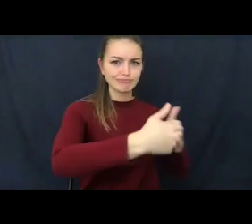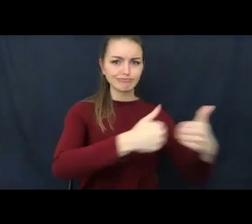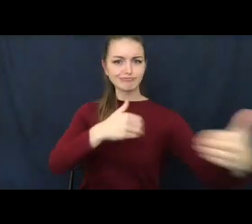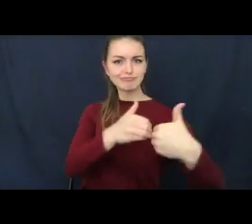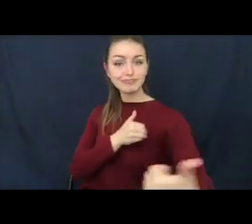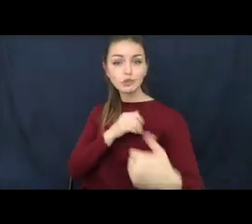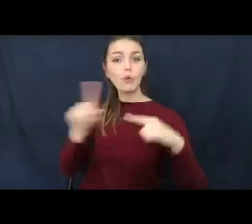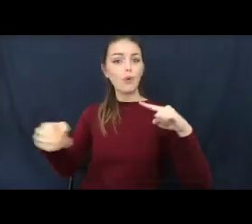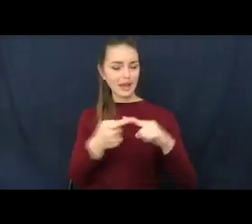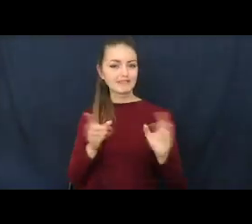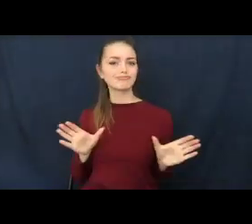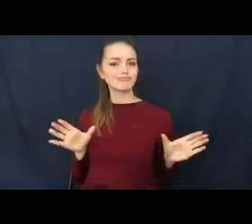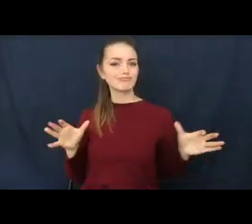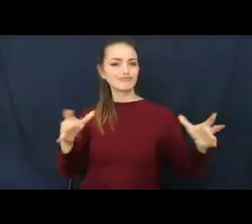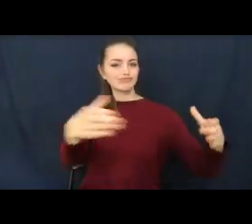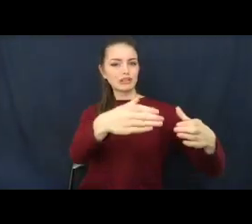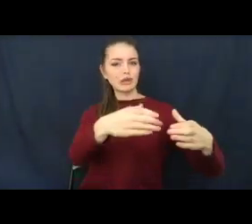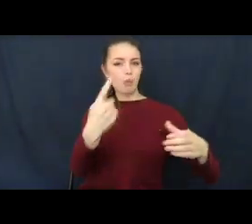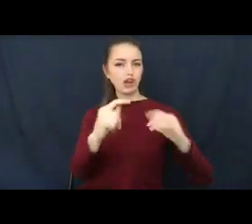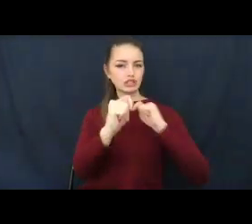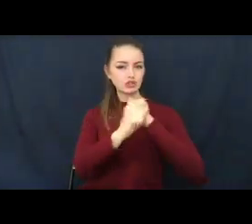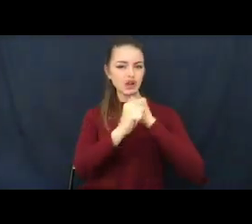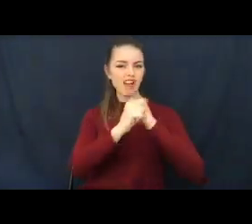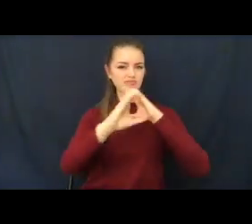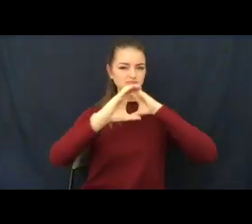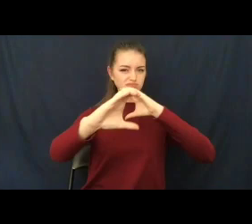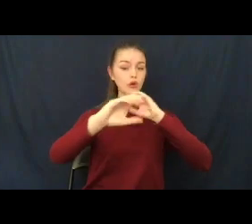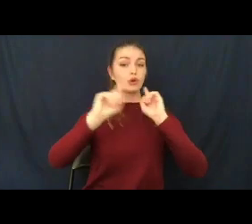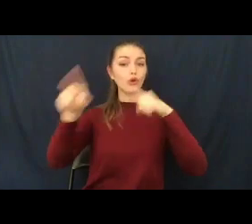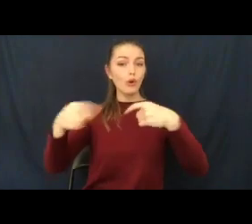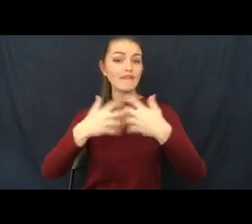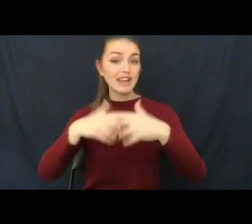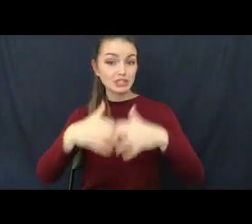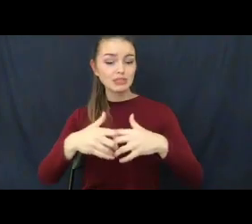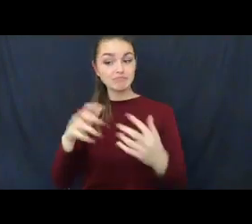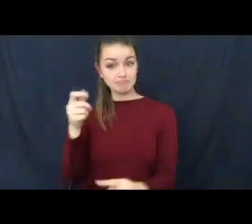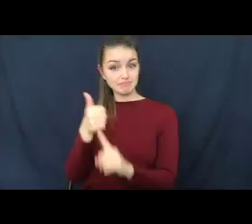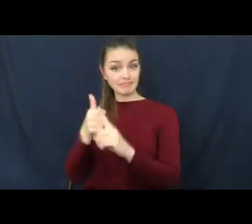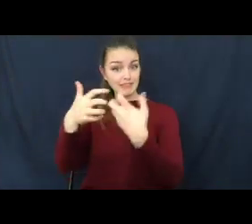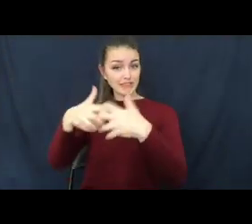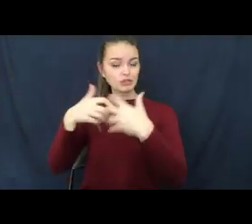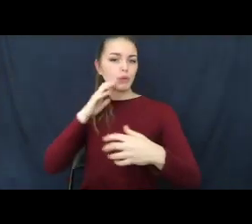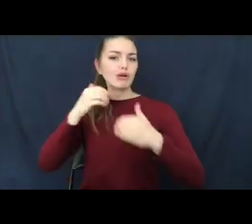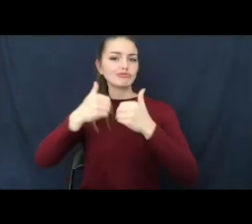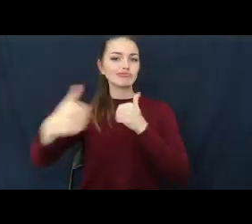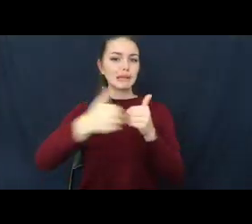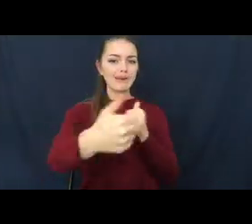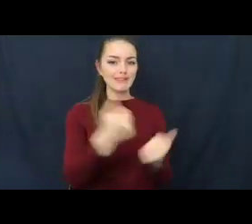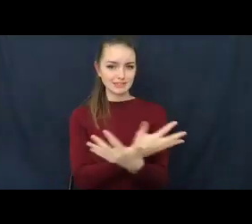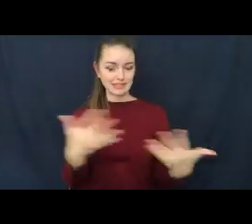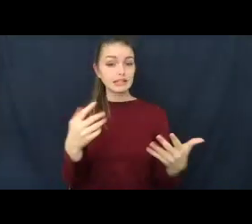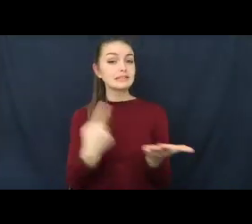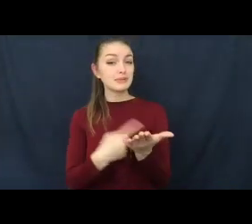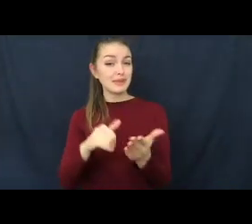collected together in the truck, it'll go to a place, a factory, where it gets sorted. And sometimes that sorting